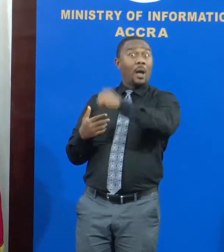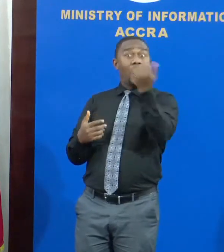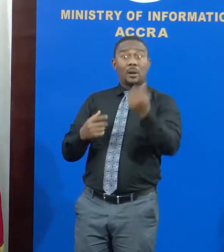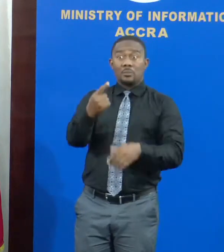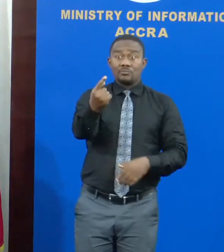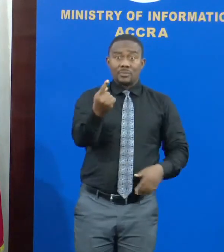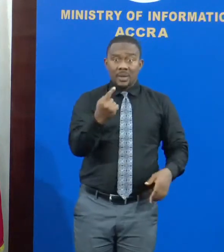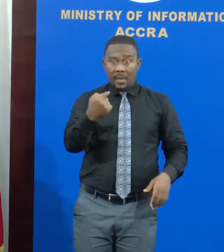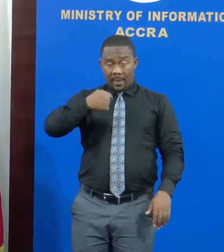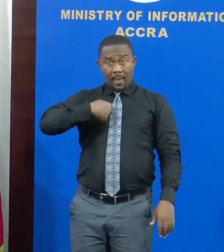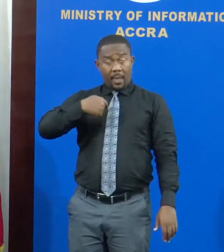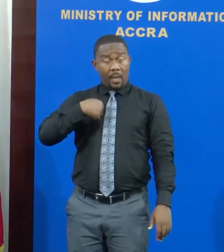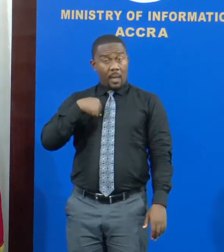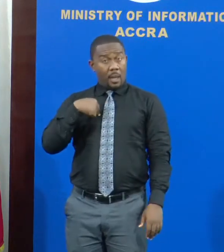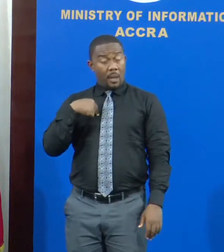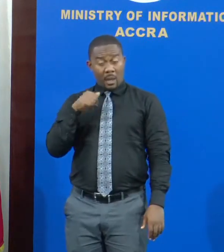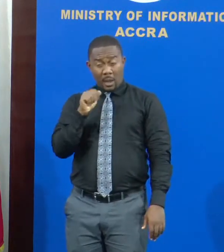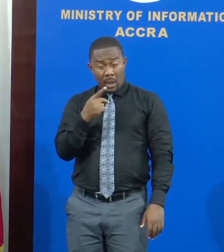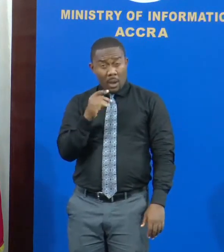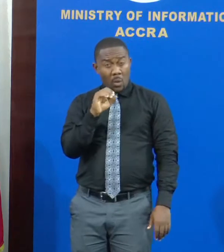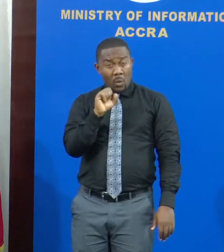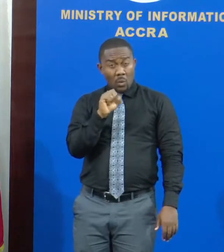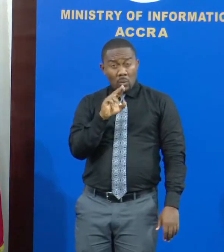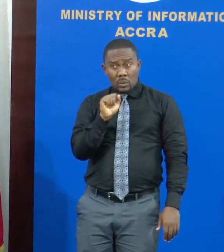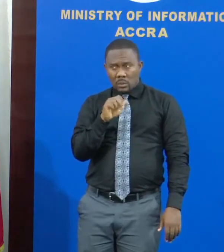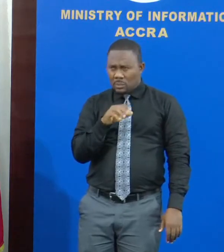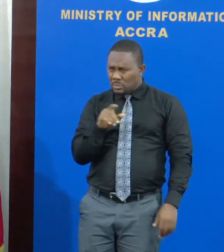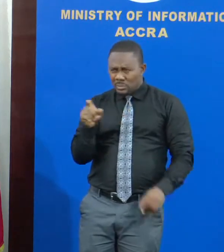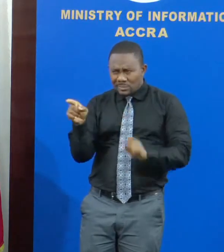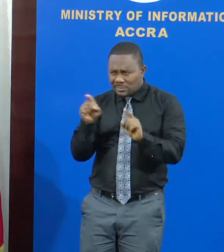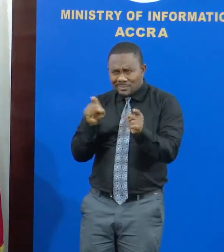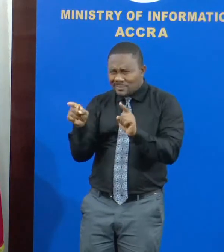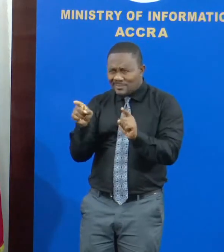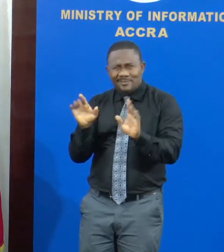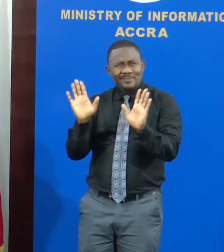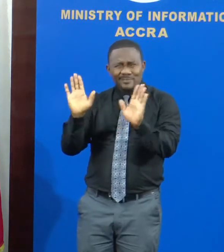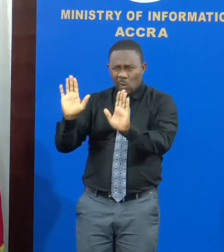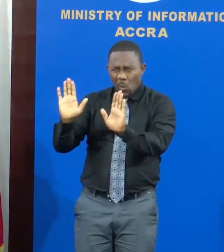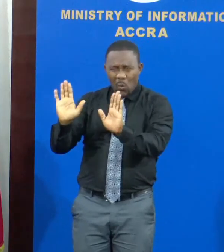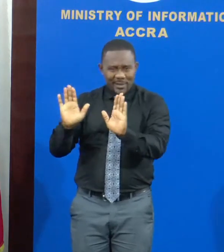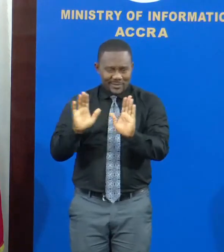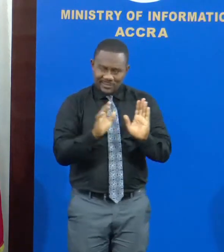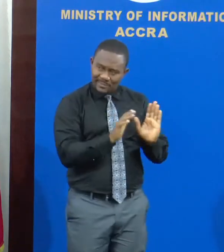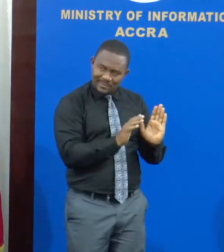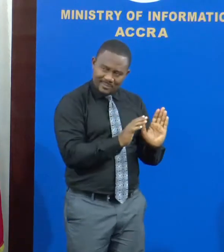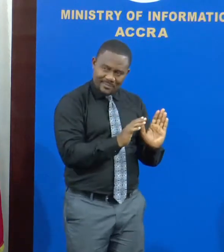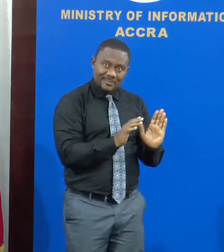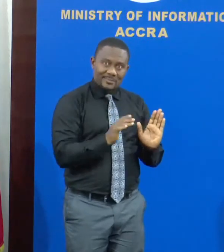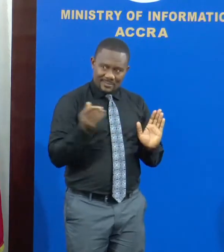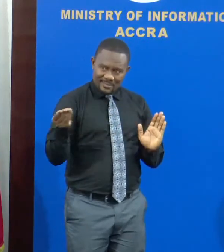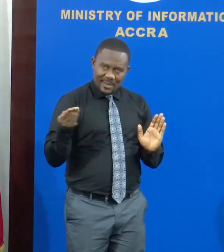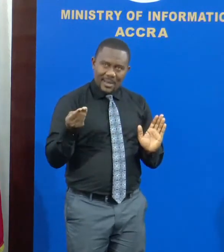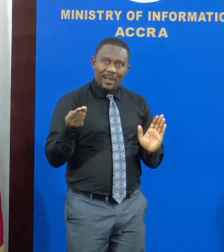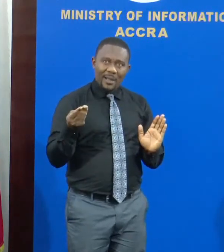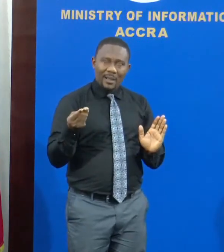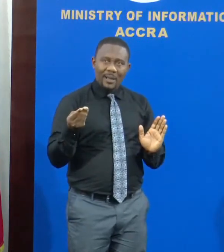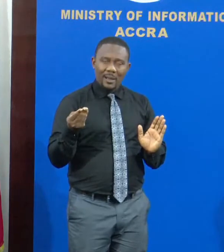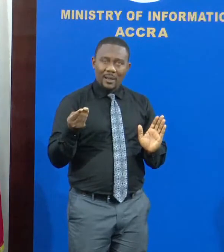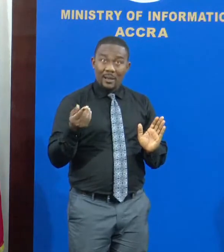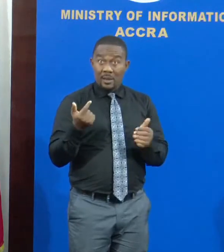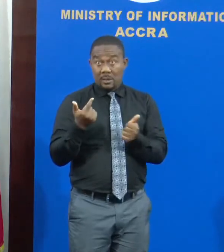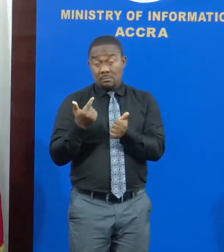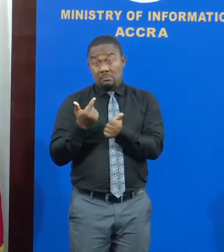Mensah. Then that adjudication process is going to be very easy for us, because you would have given us the Ghana card number